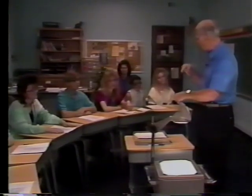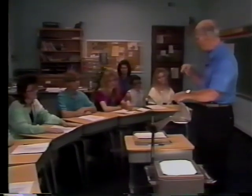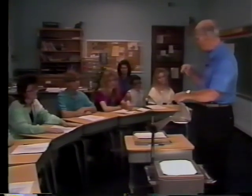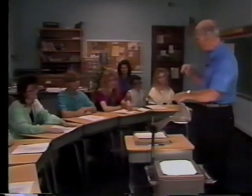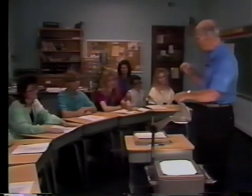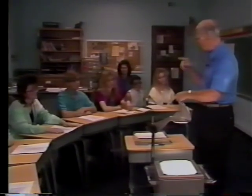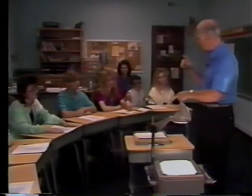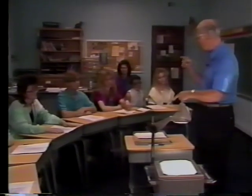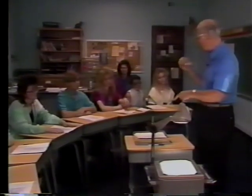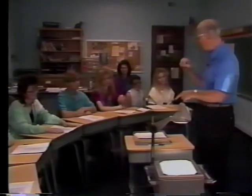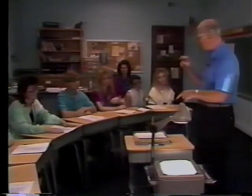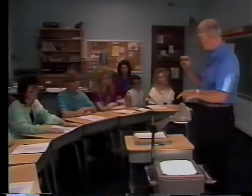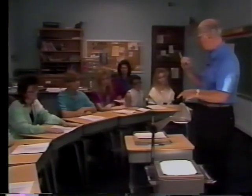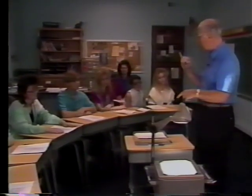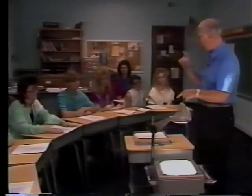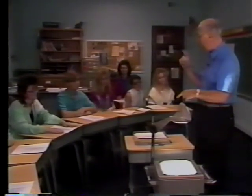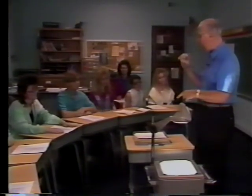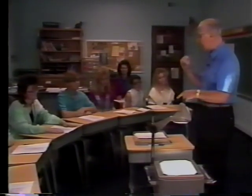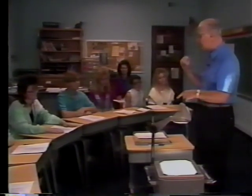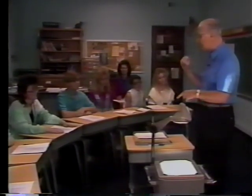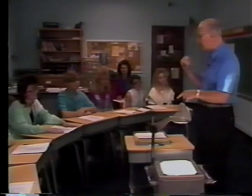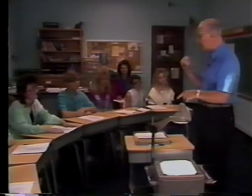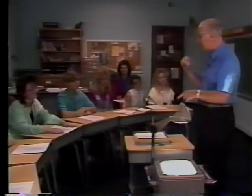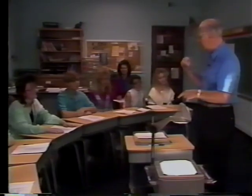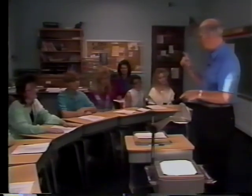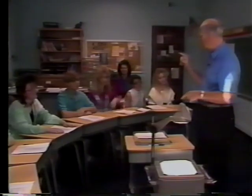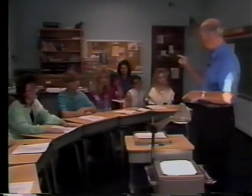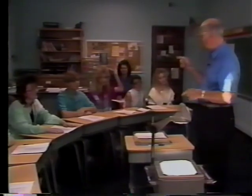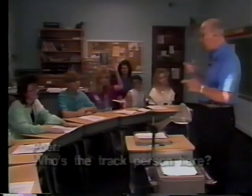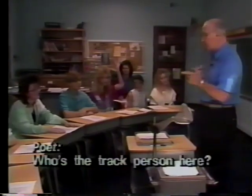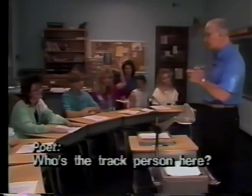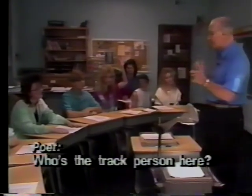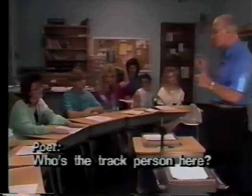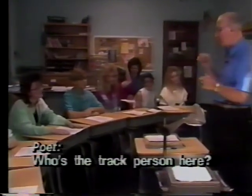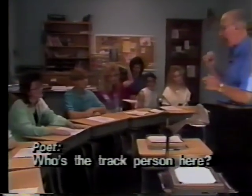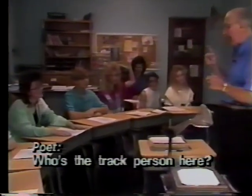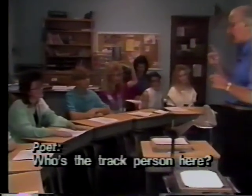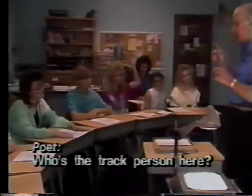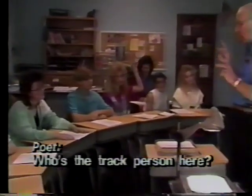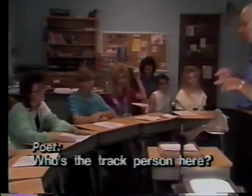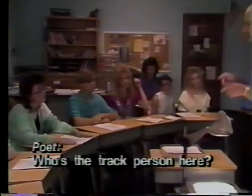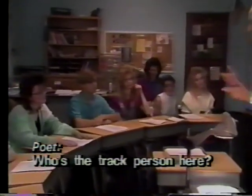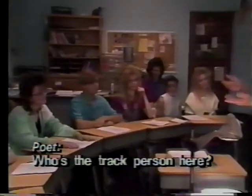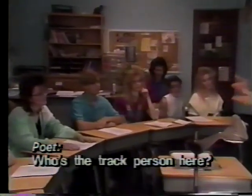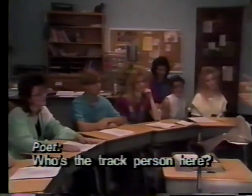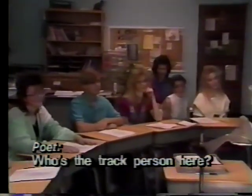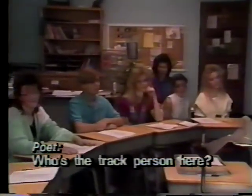laugh, the mouth. Who's the fat person here?